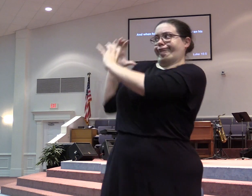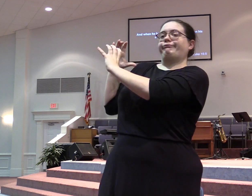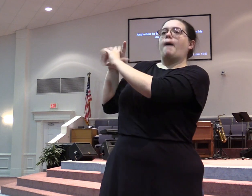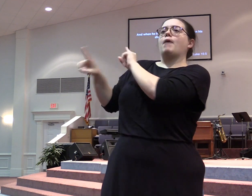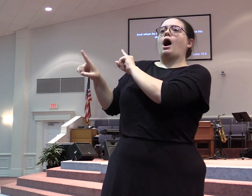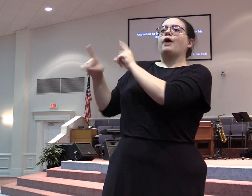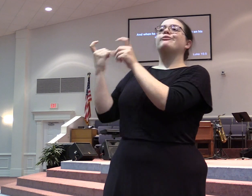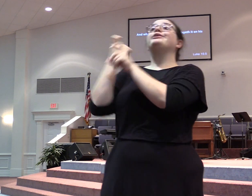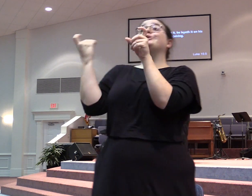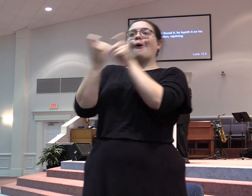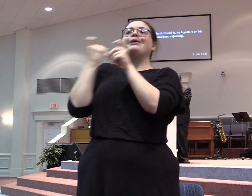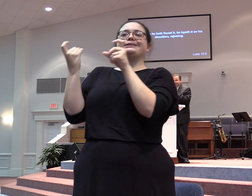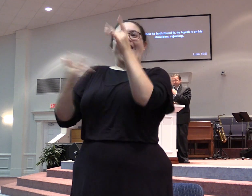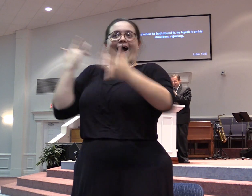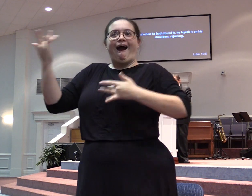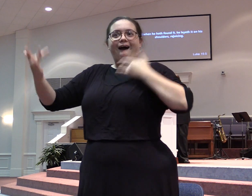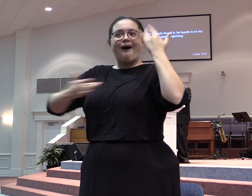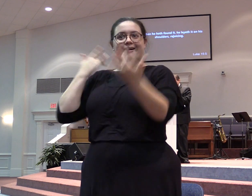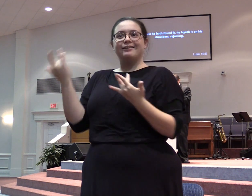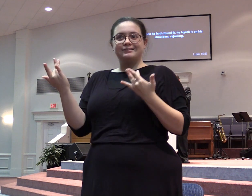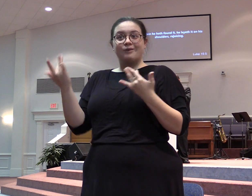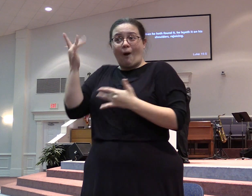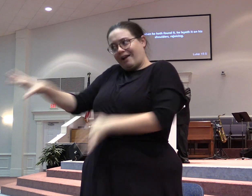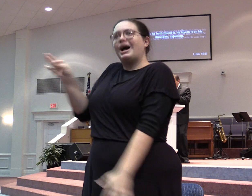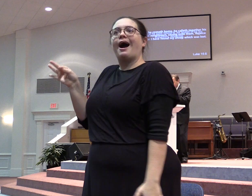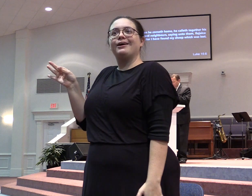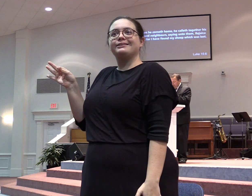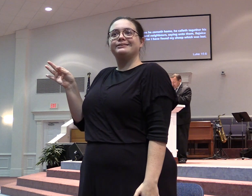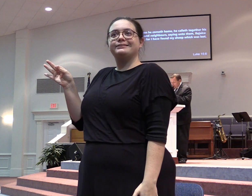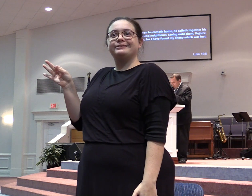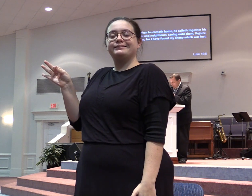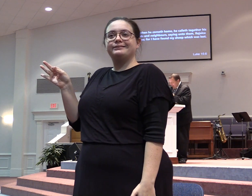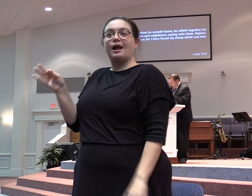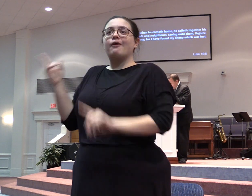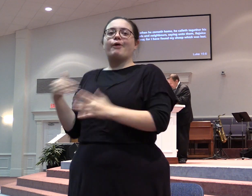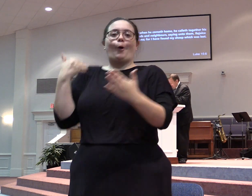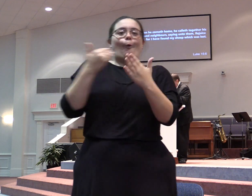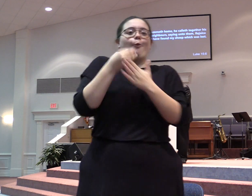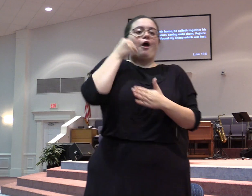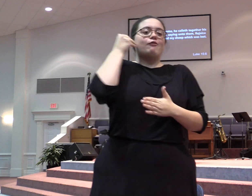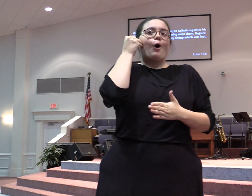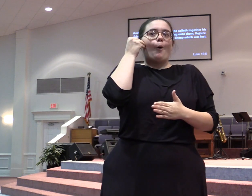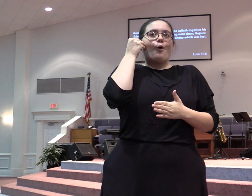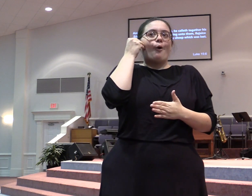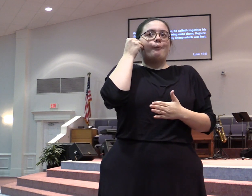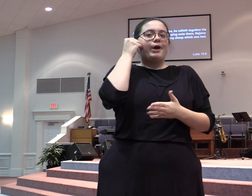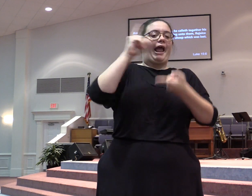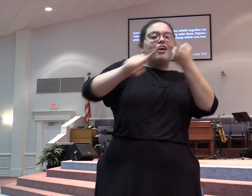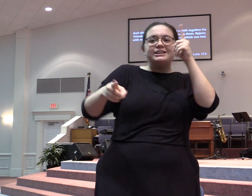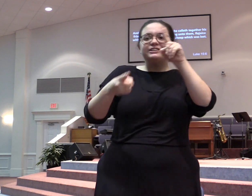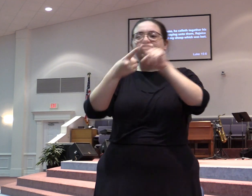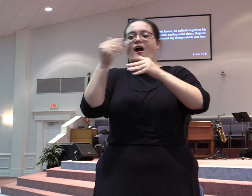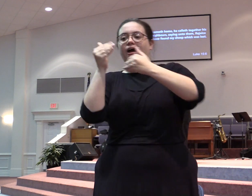but he's rejoicing about it. Right. And when he cometh home, he calleth together his friends